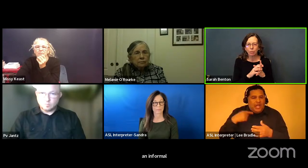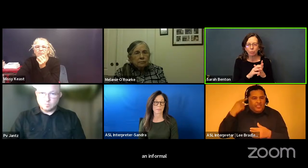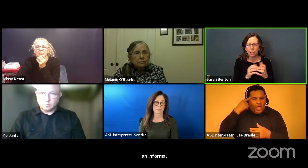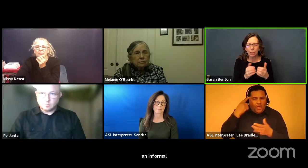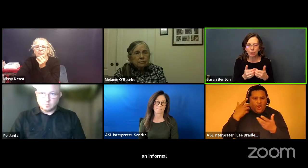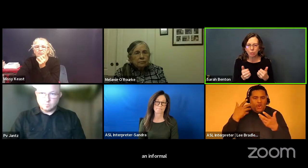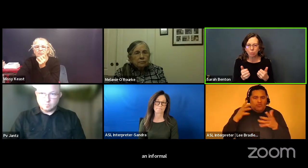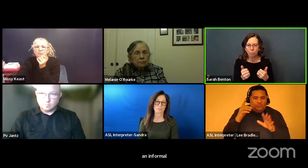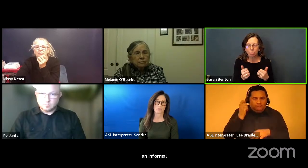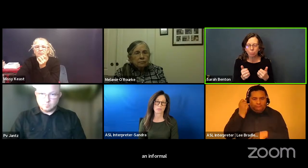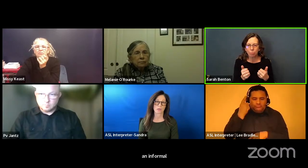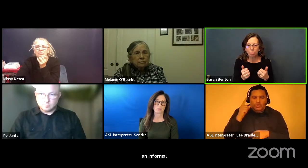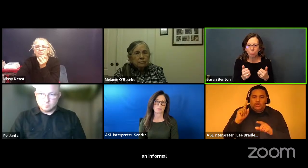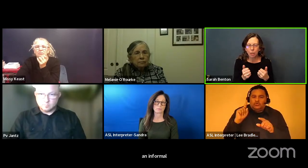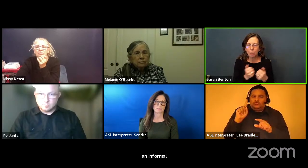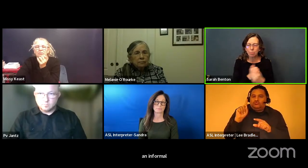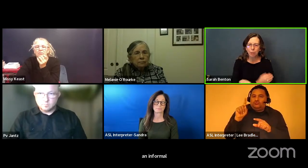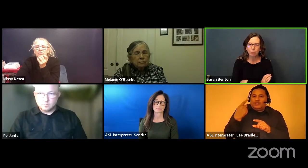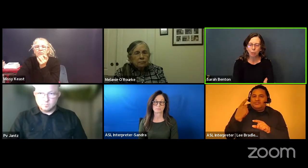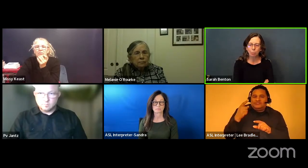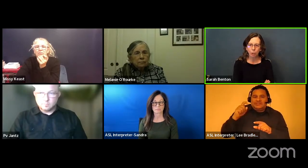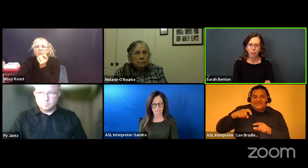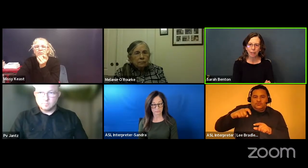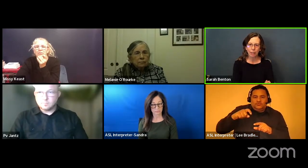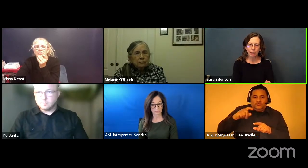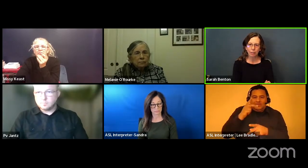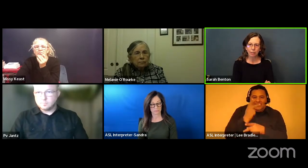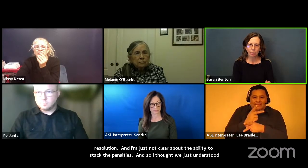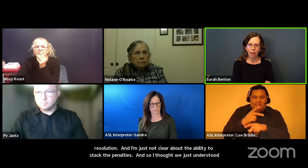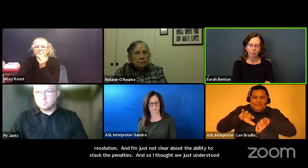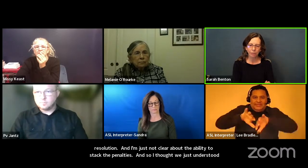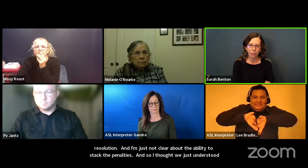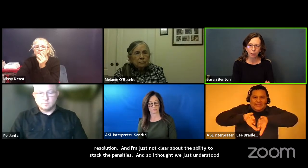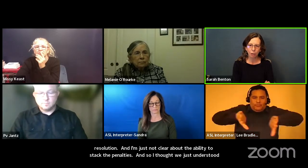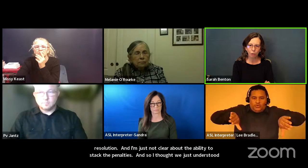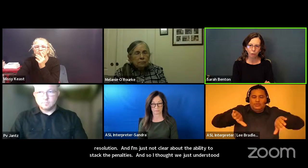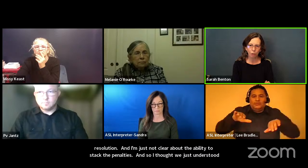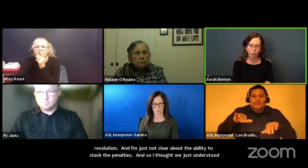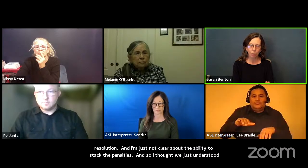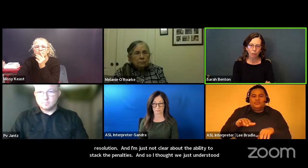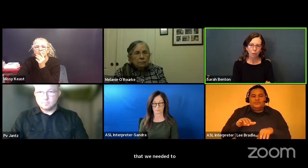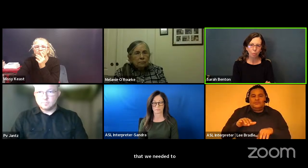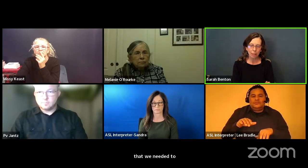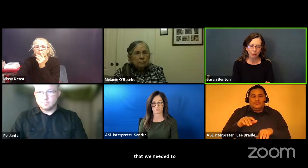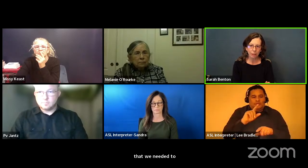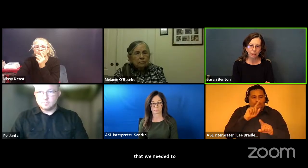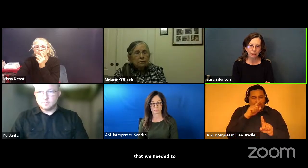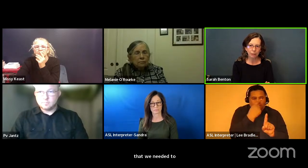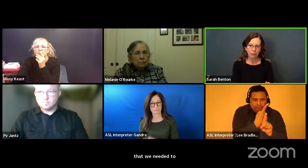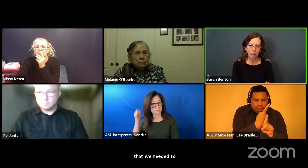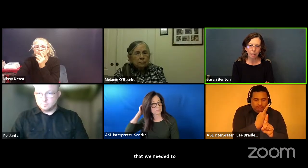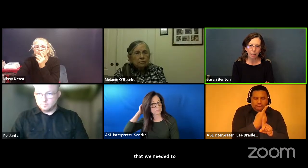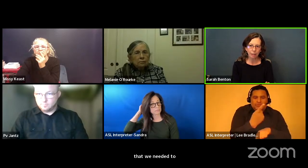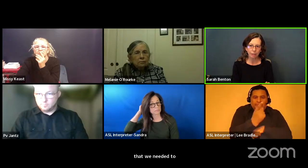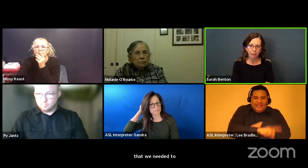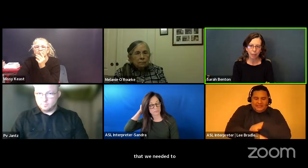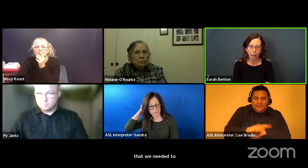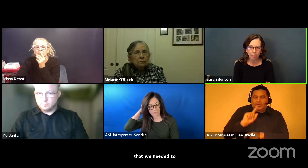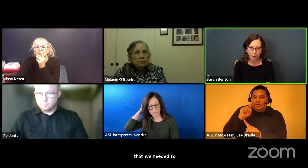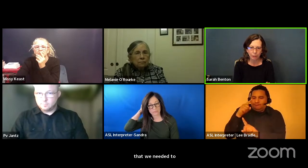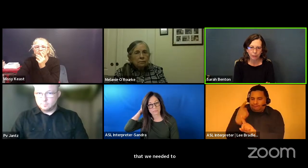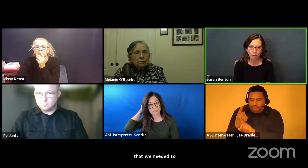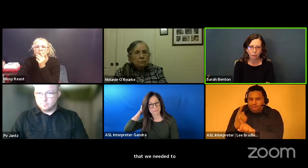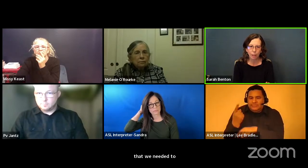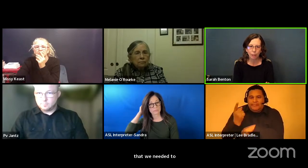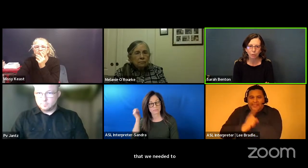understood that we needed to keep them separate and have singular penalties and not